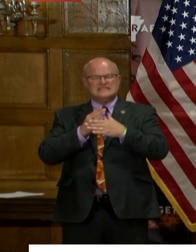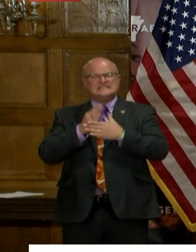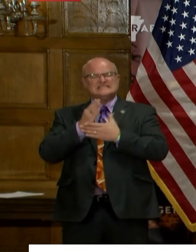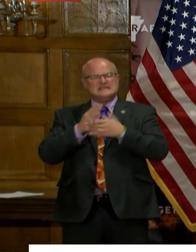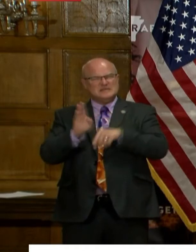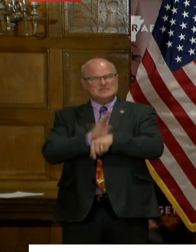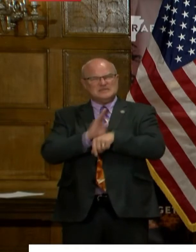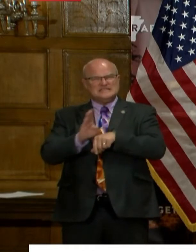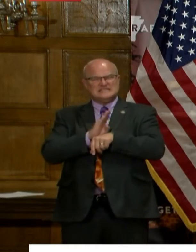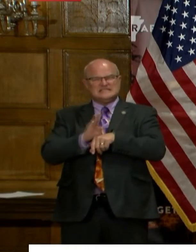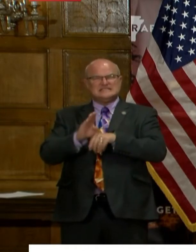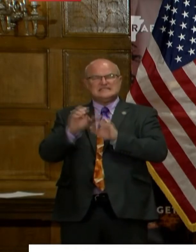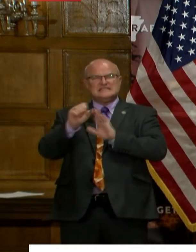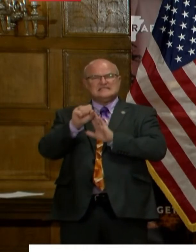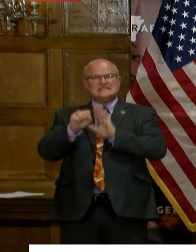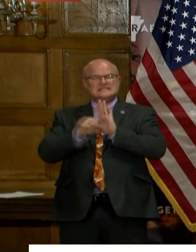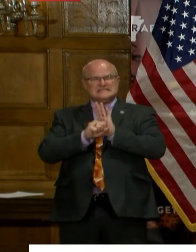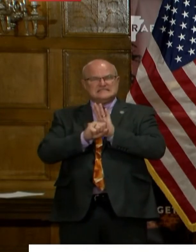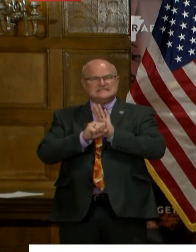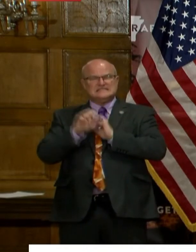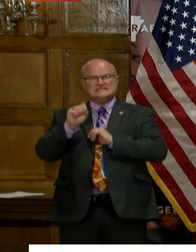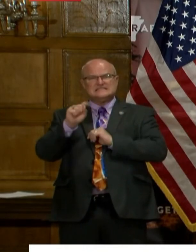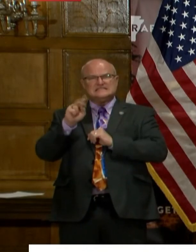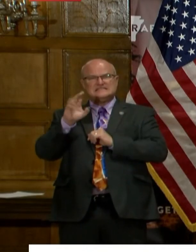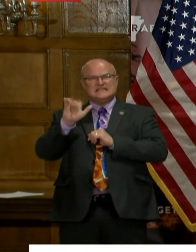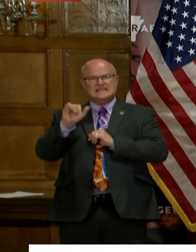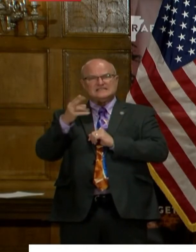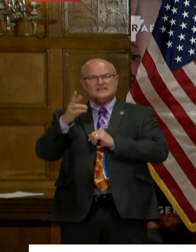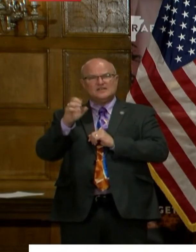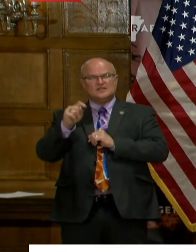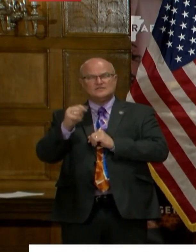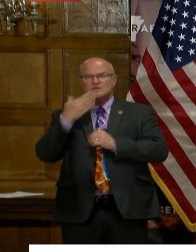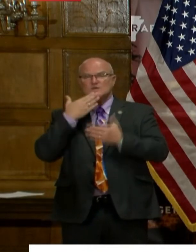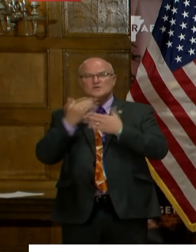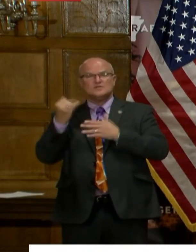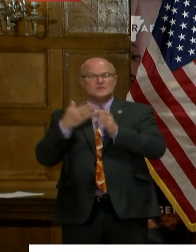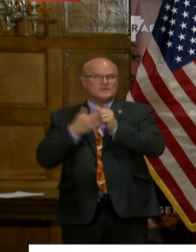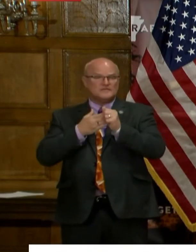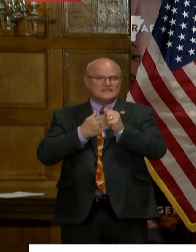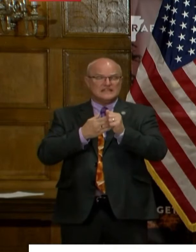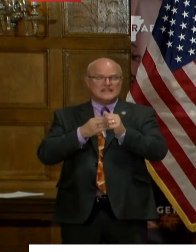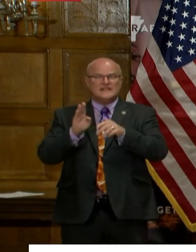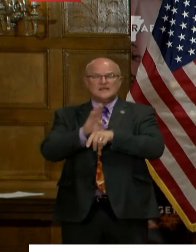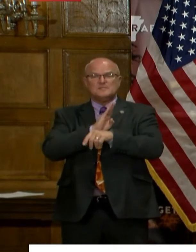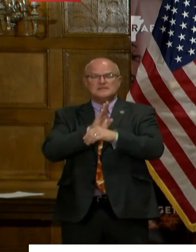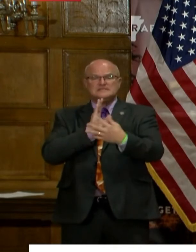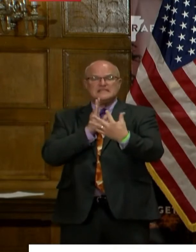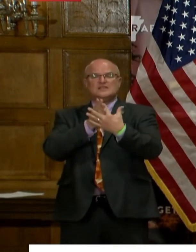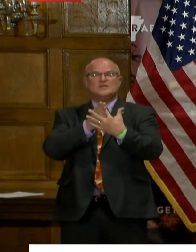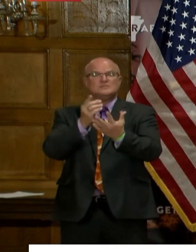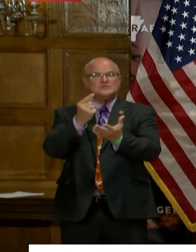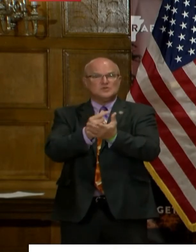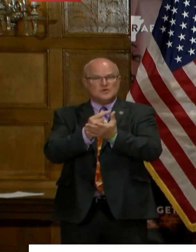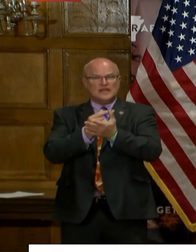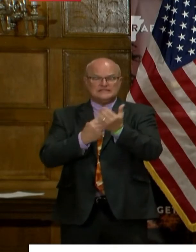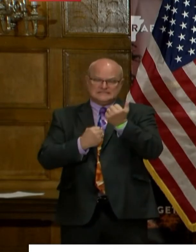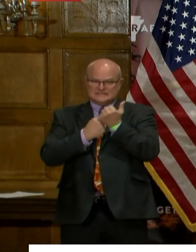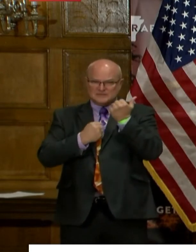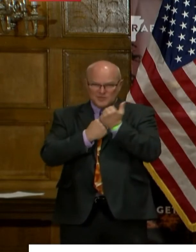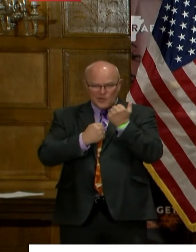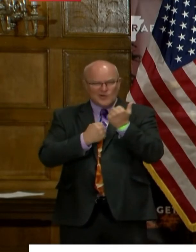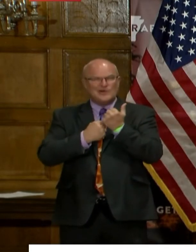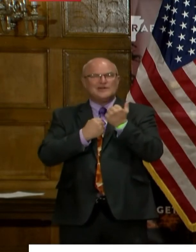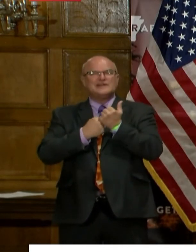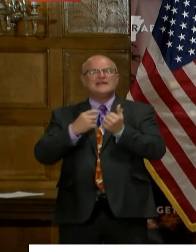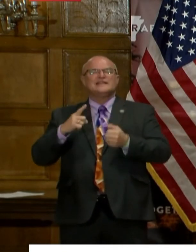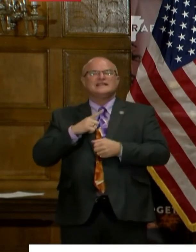place, and Secretary Stacey Hurst has done a great job in leading the business interruption grants, creating them, getting the support